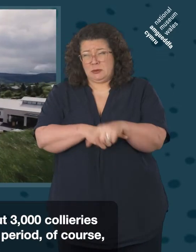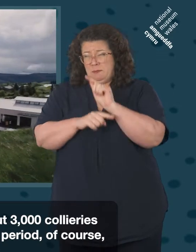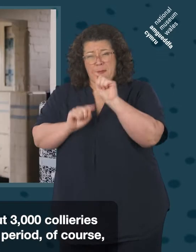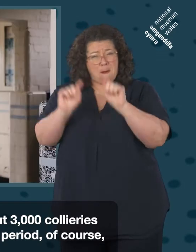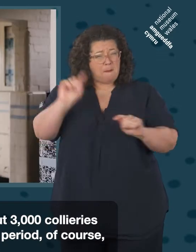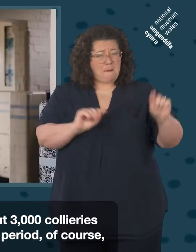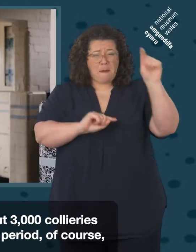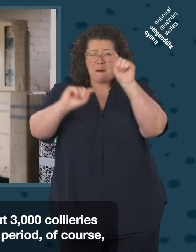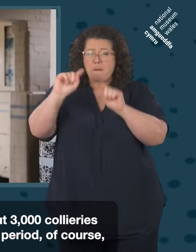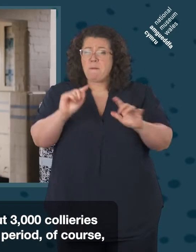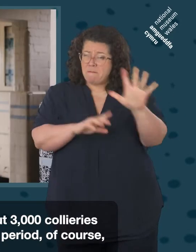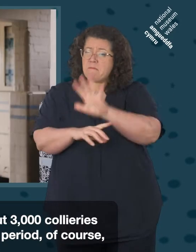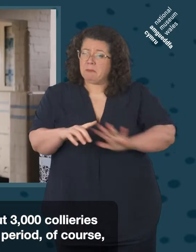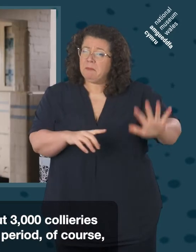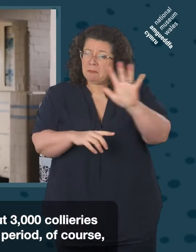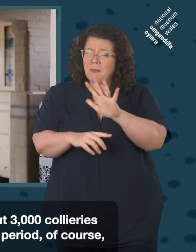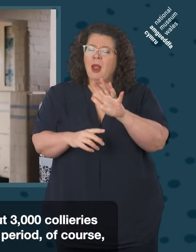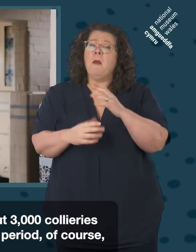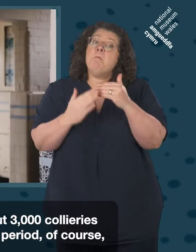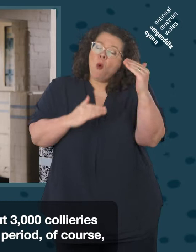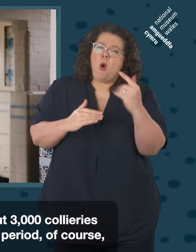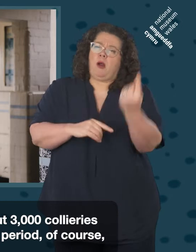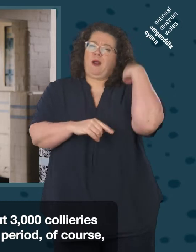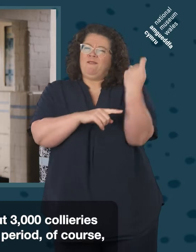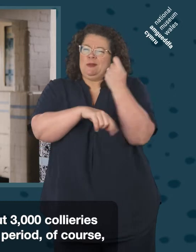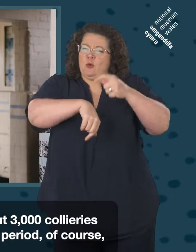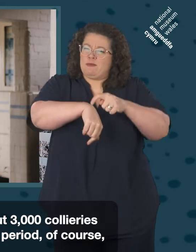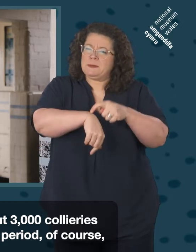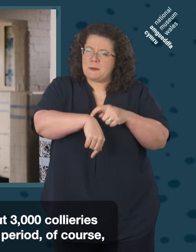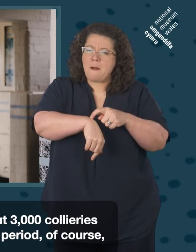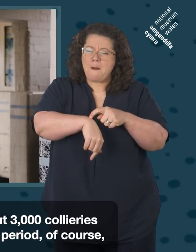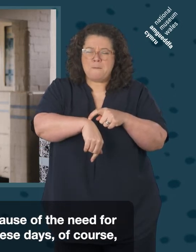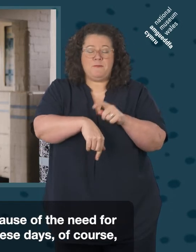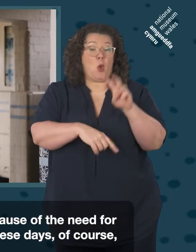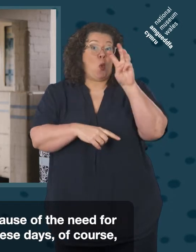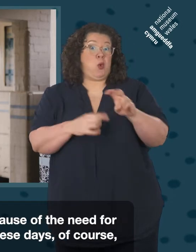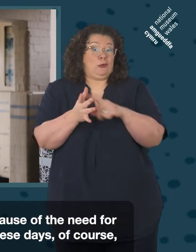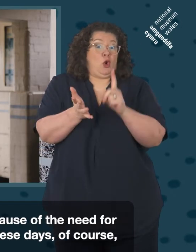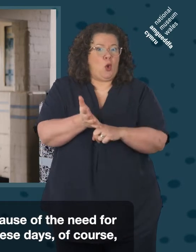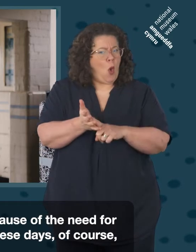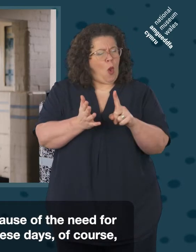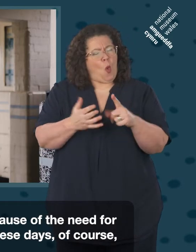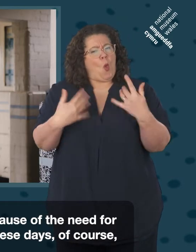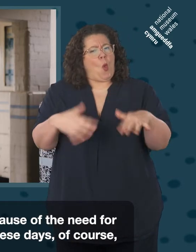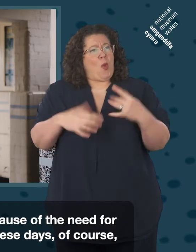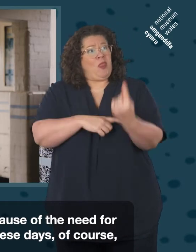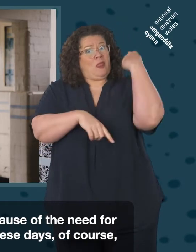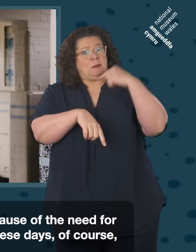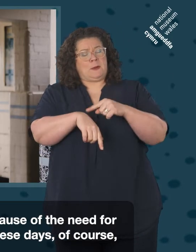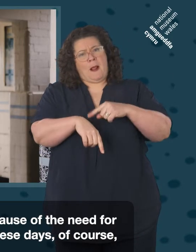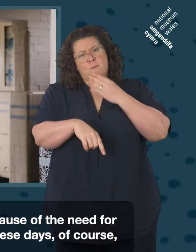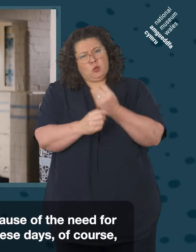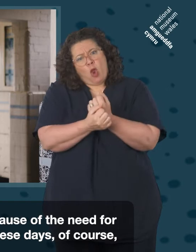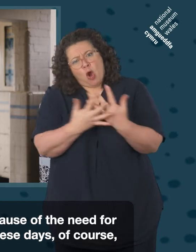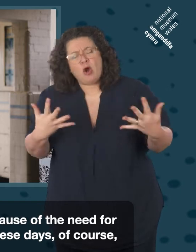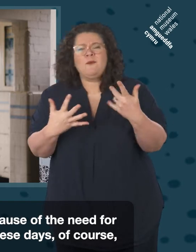3,000 collieries in operation. In the Victorian period, of course, Welsh coal made its name because of